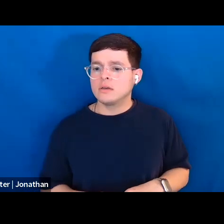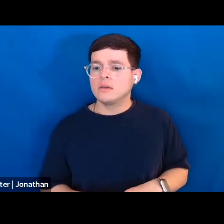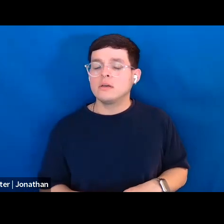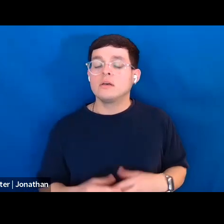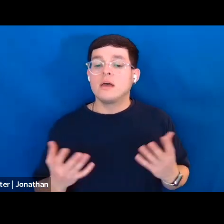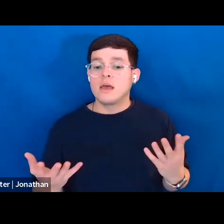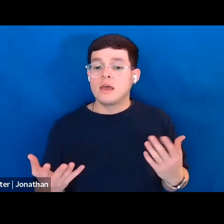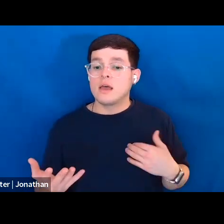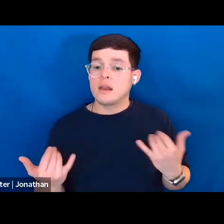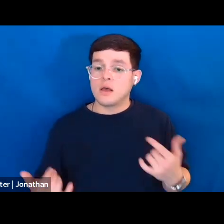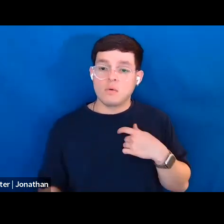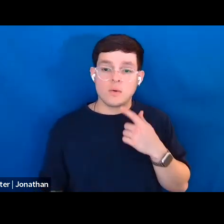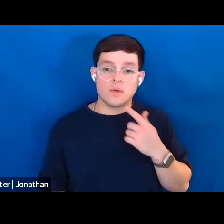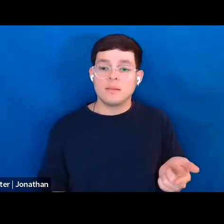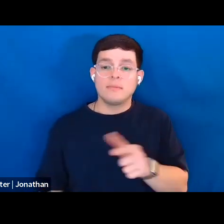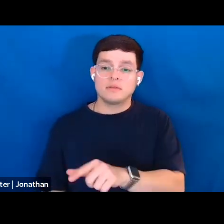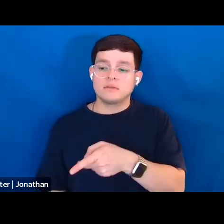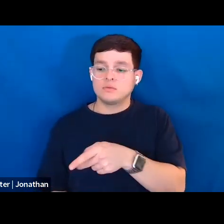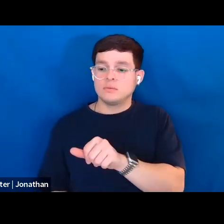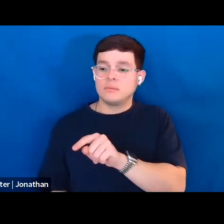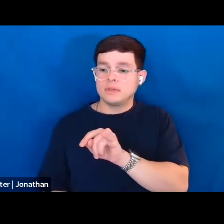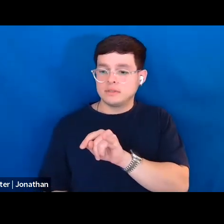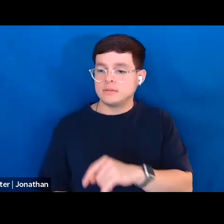And I will pass it to Patty.